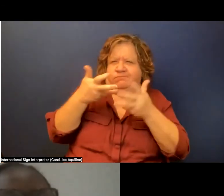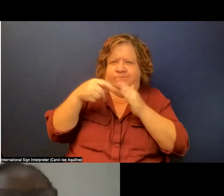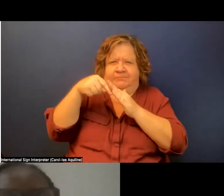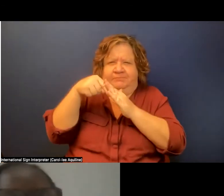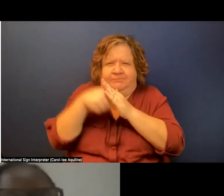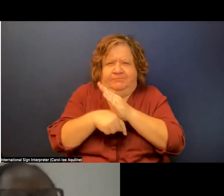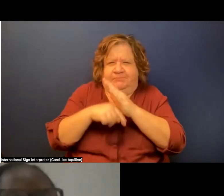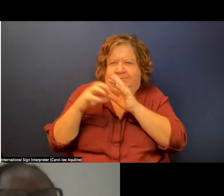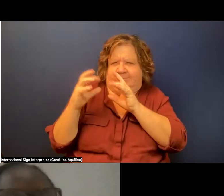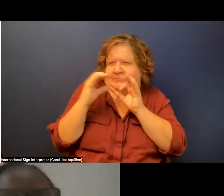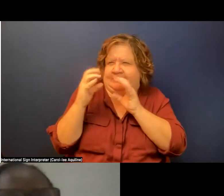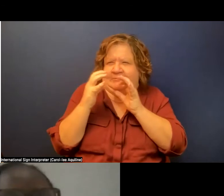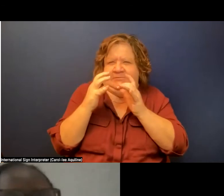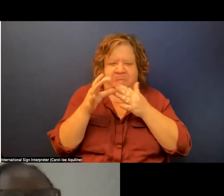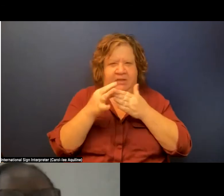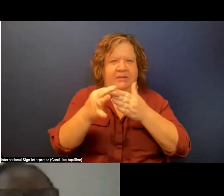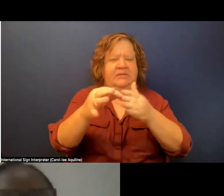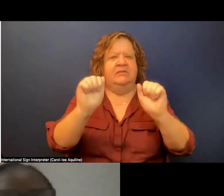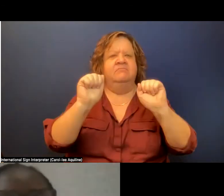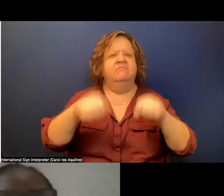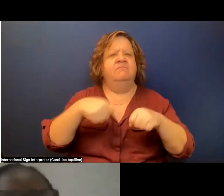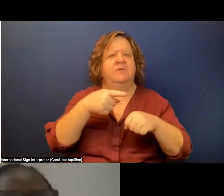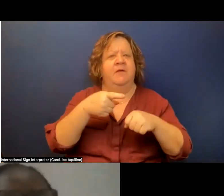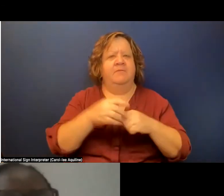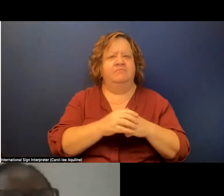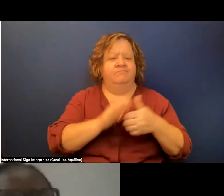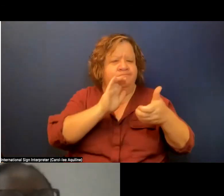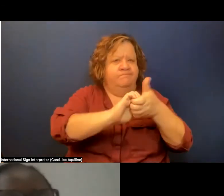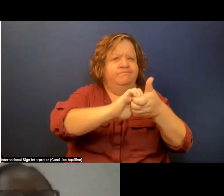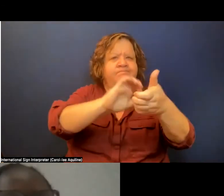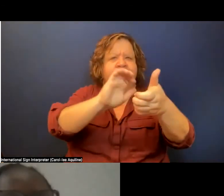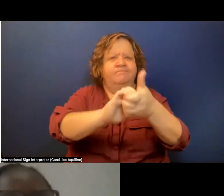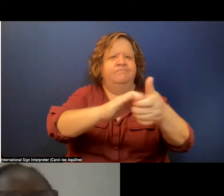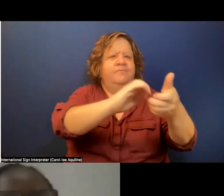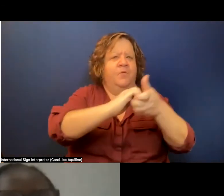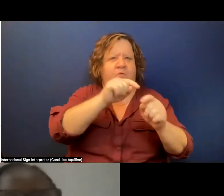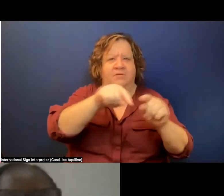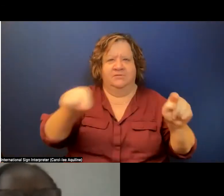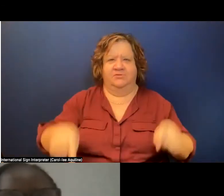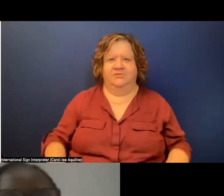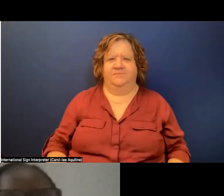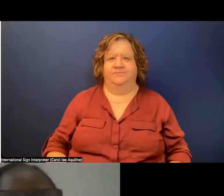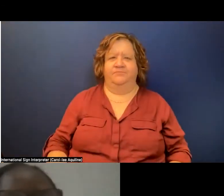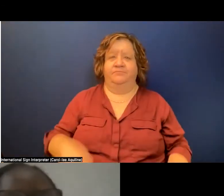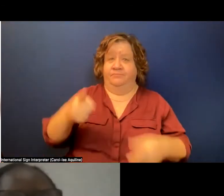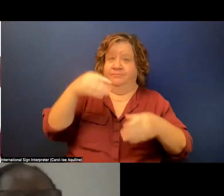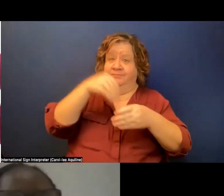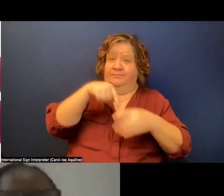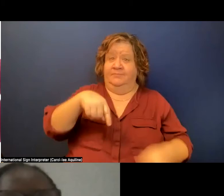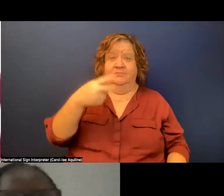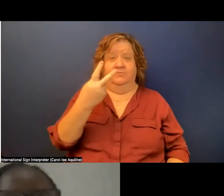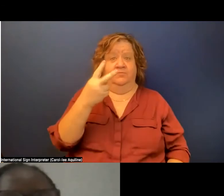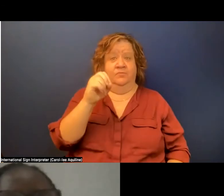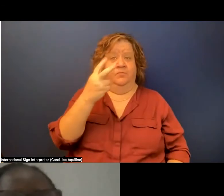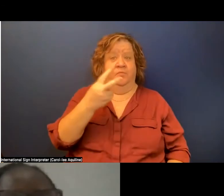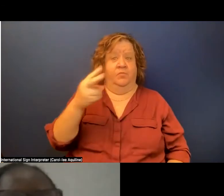levels. Rita is a member of the Civil Society Reference Group of the 2022 Global Disability Summit. So Rita is going to talk